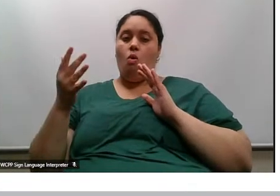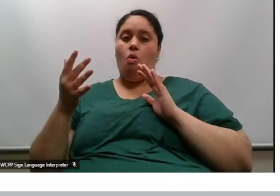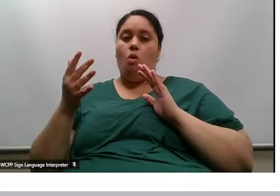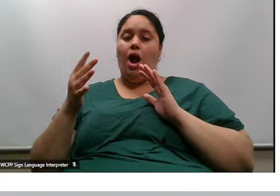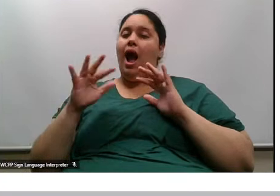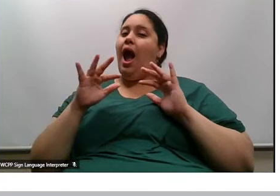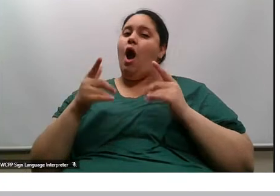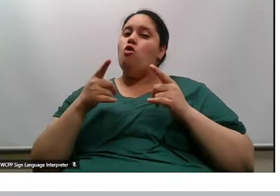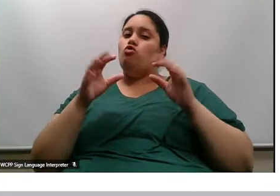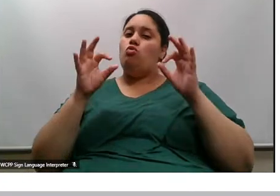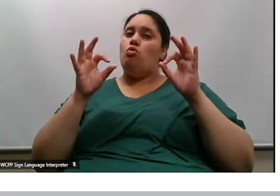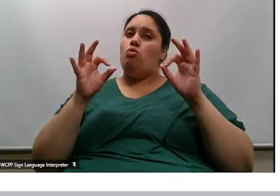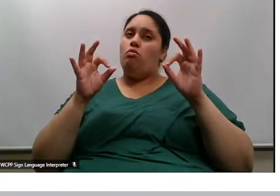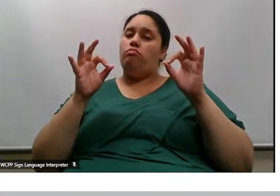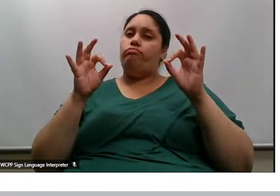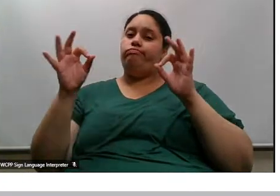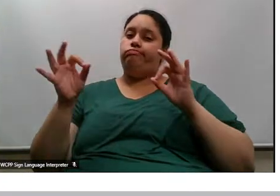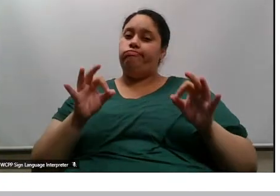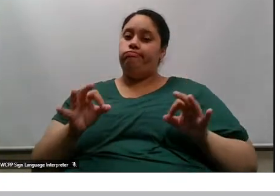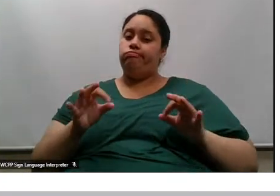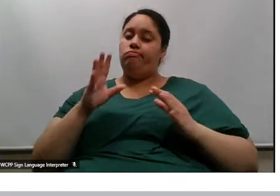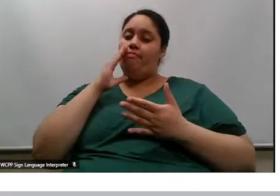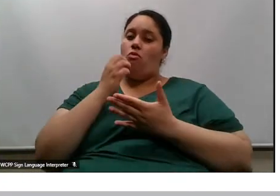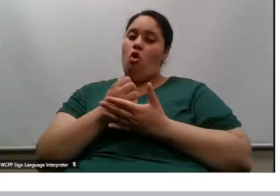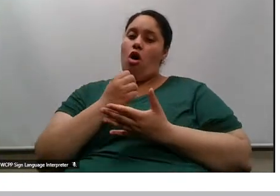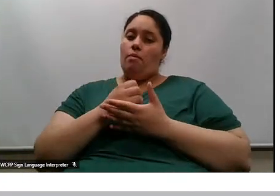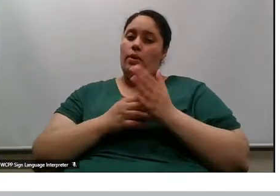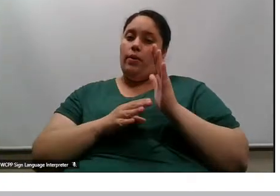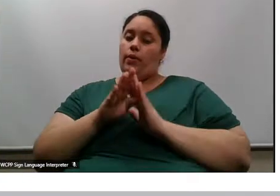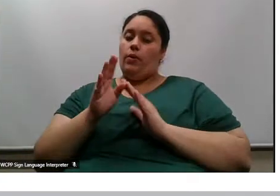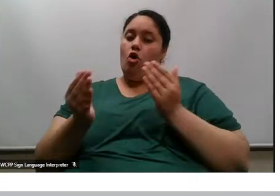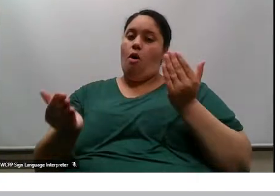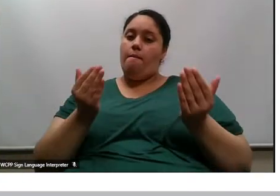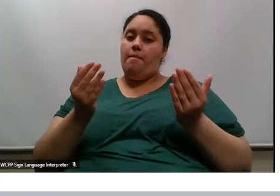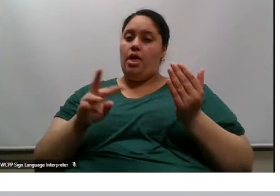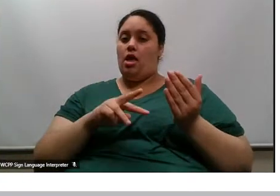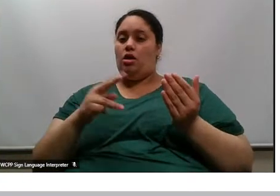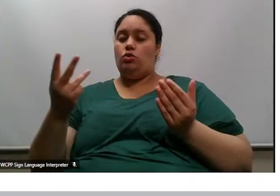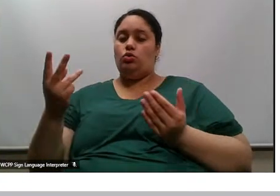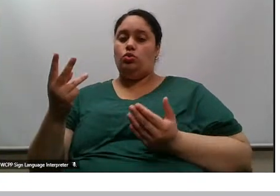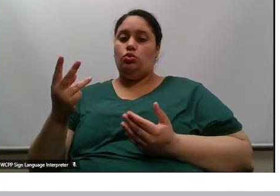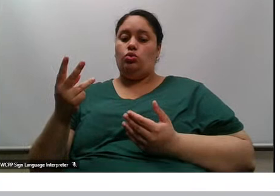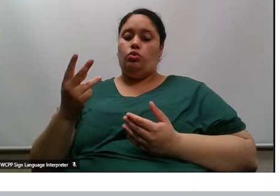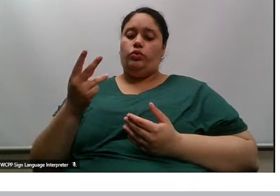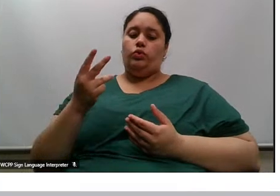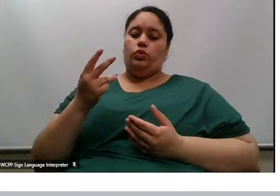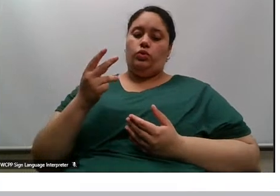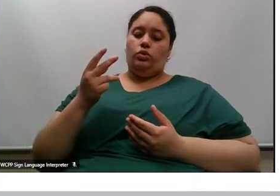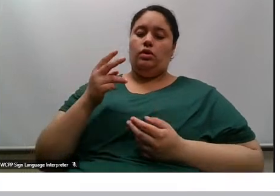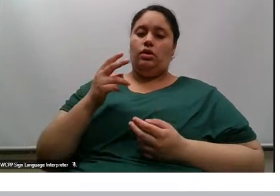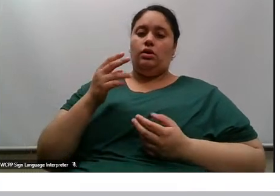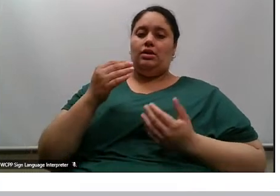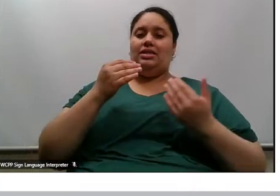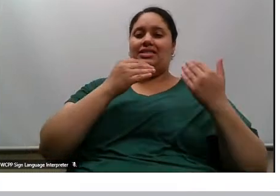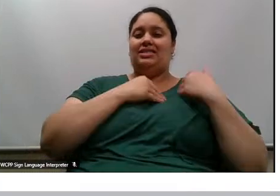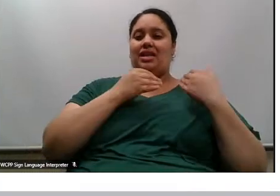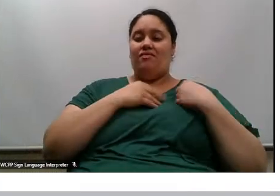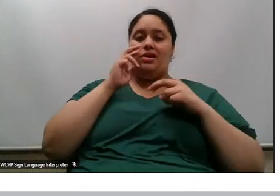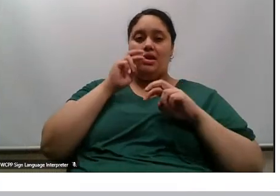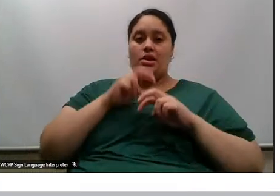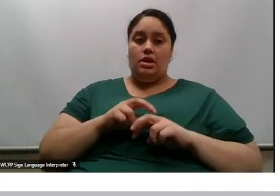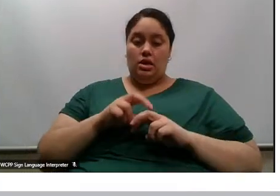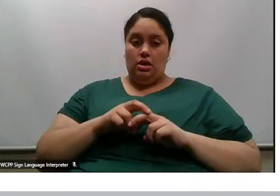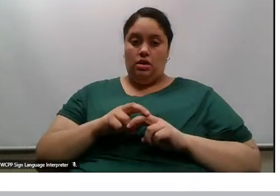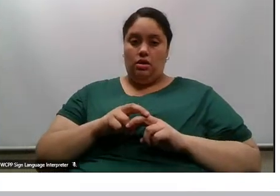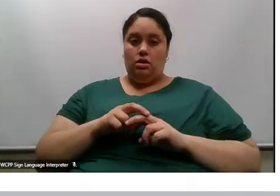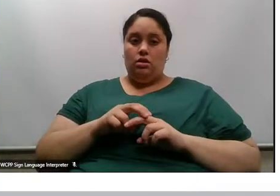how do you propagate the economy vis-a-vis the need to be safe and our spaces to be safe. Now